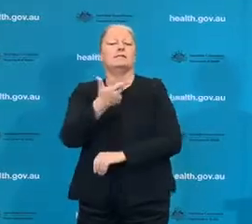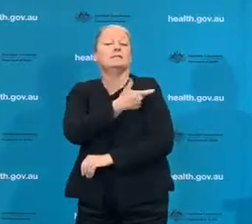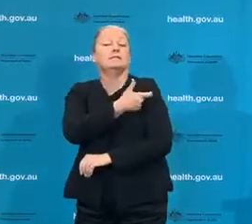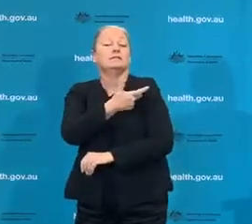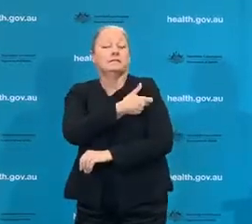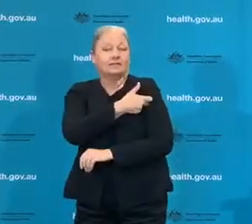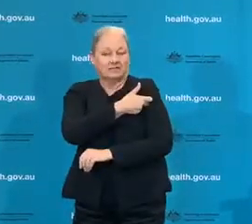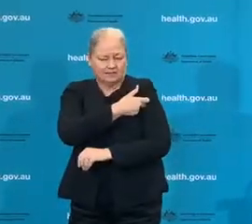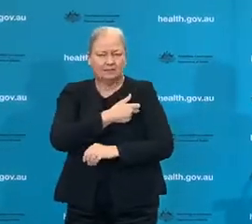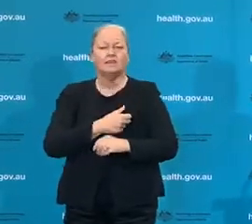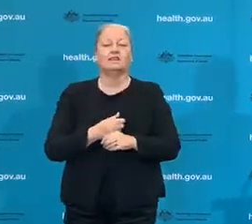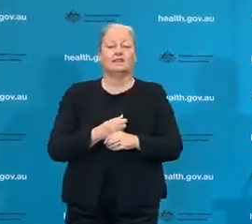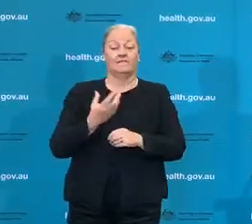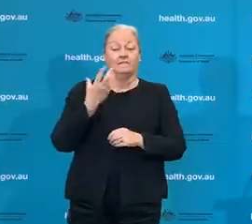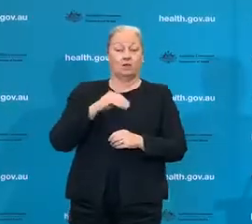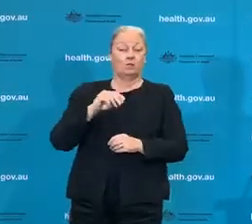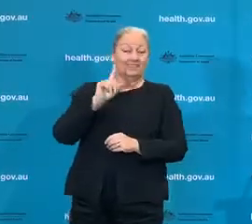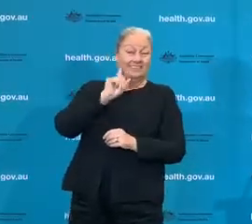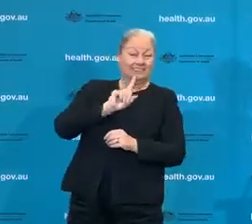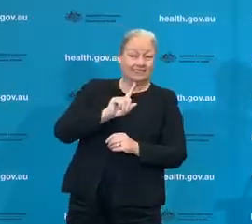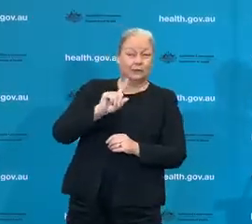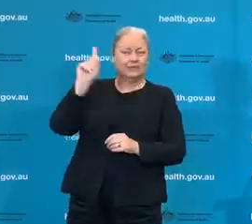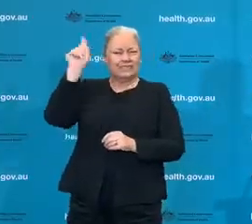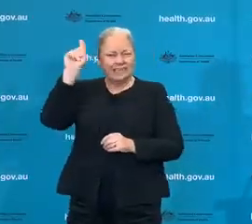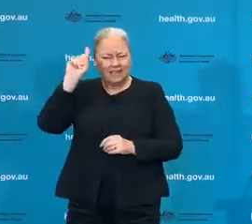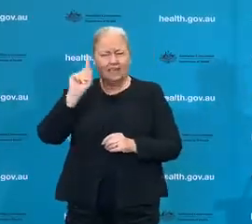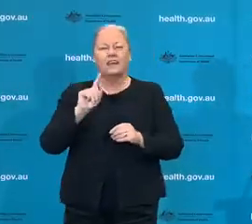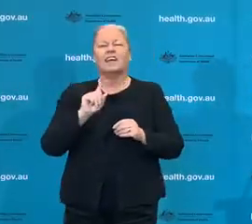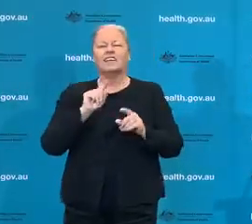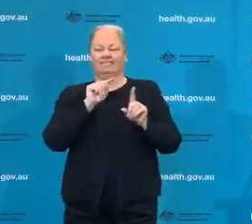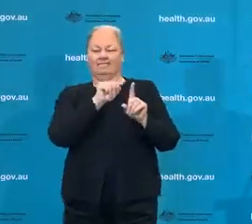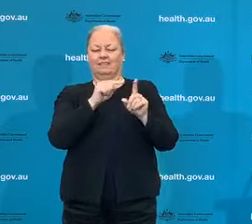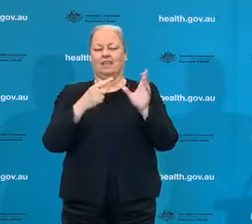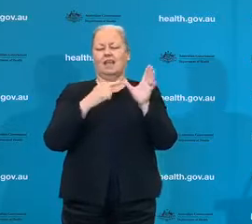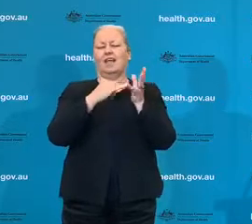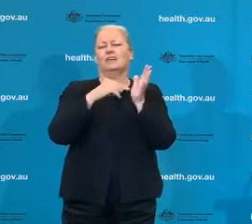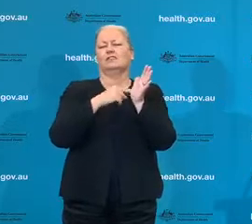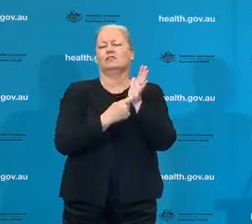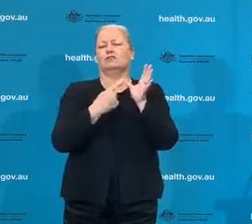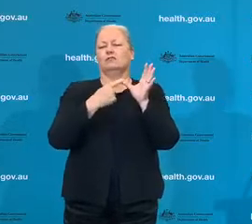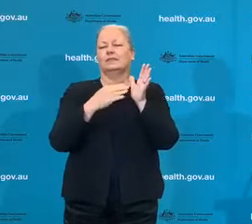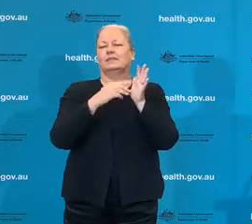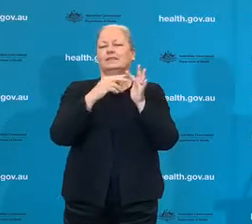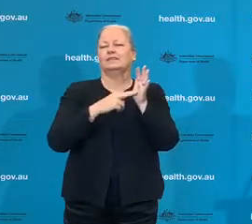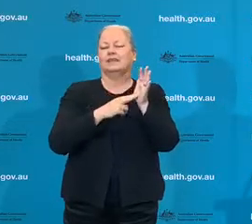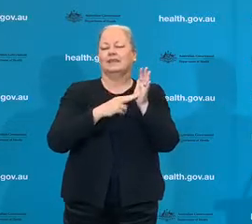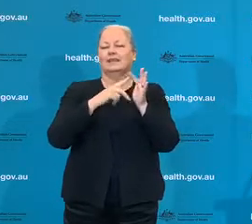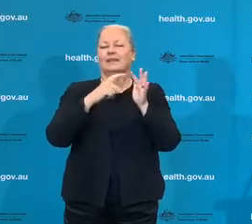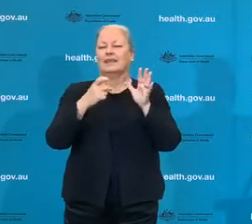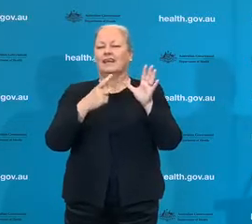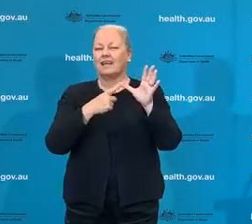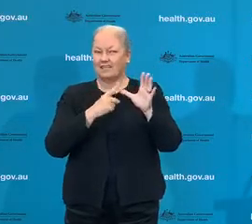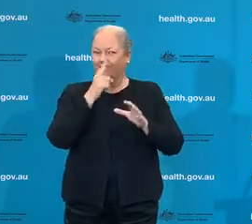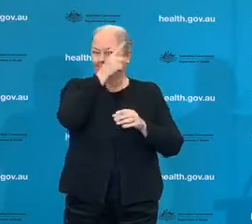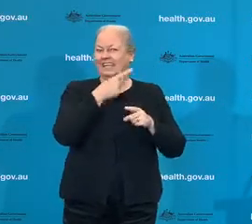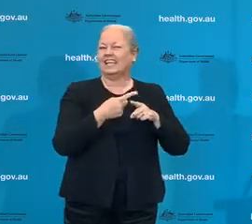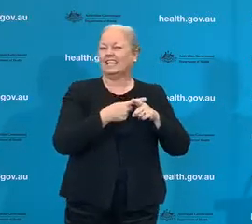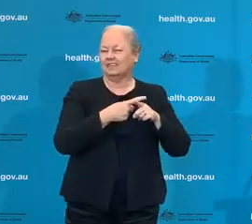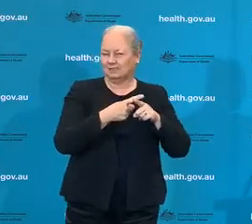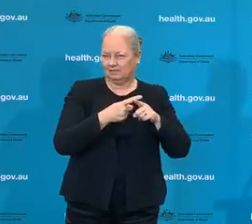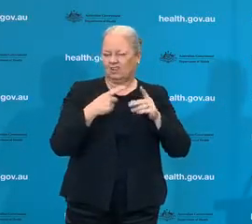been reported overnight related to the AstraZeneca Oxford vaccine. And I'll be also discussing